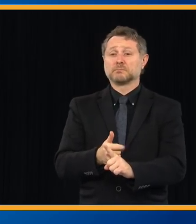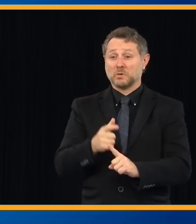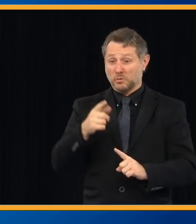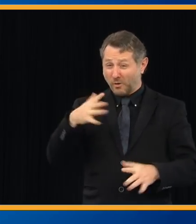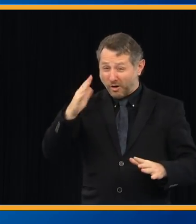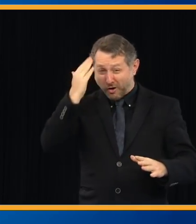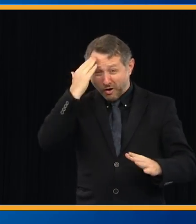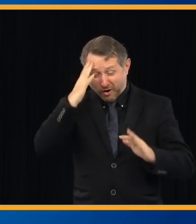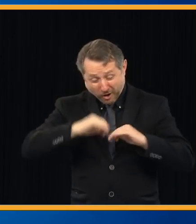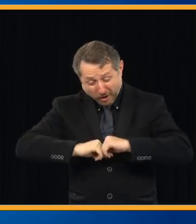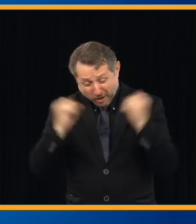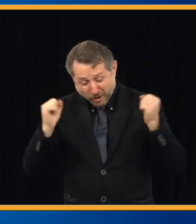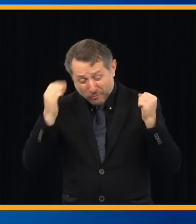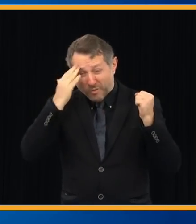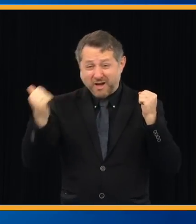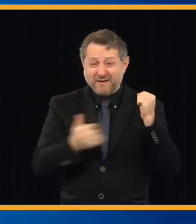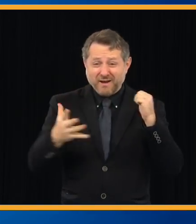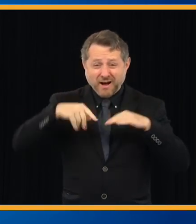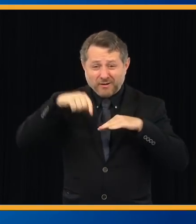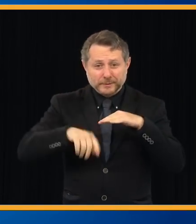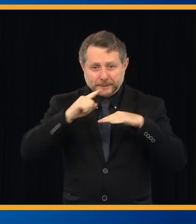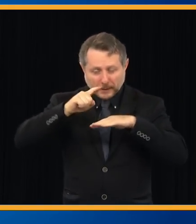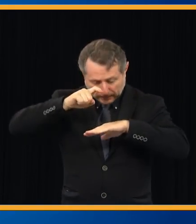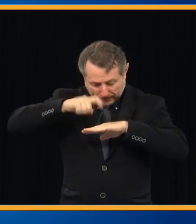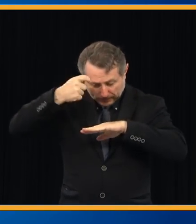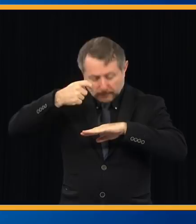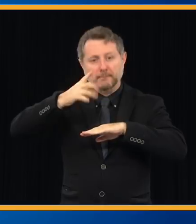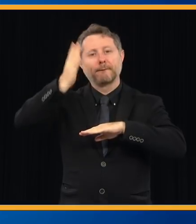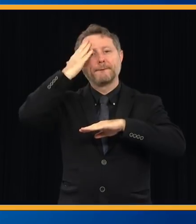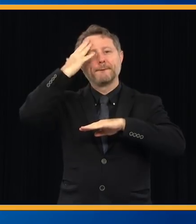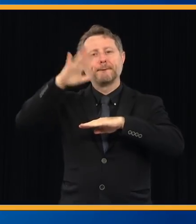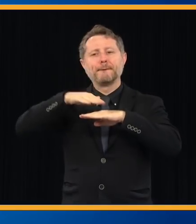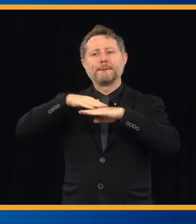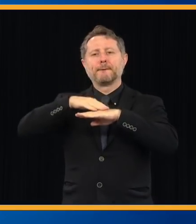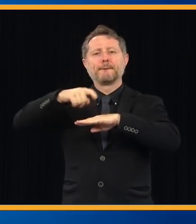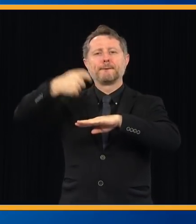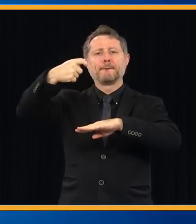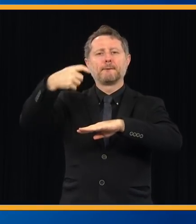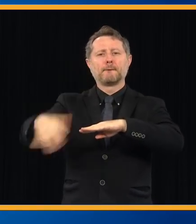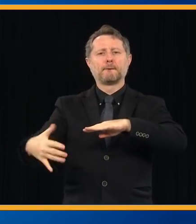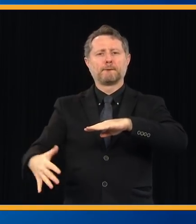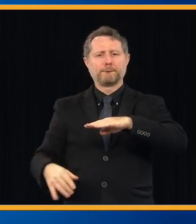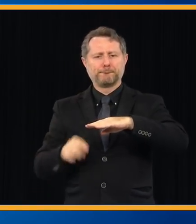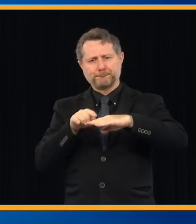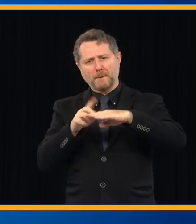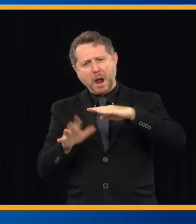we don't know about this virus. And